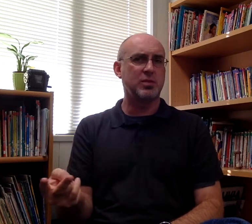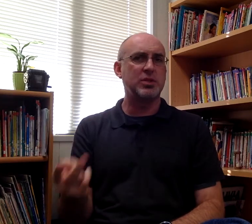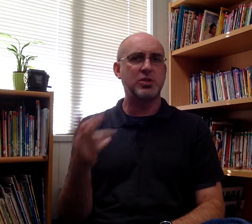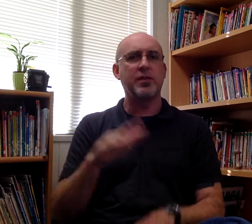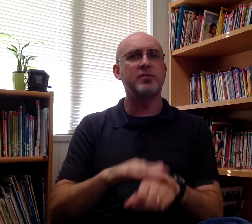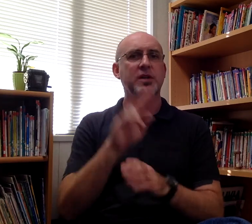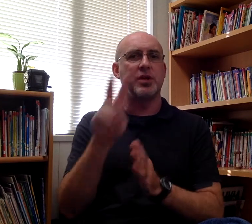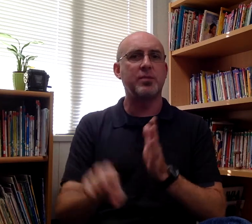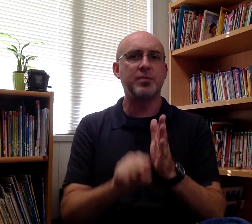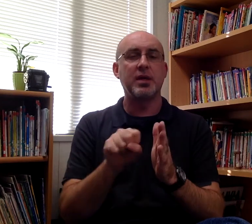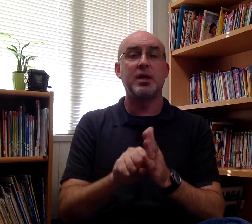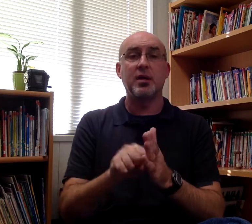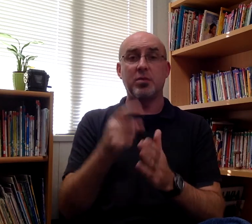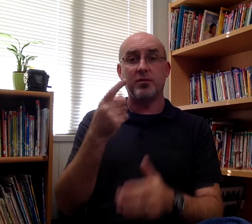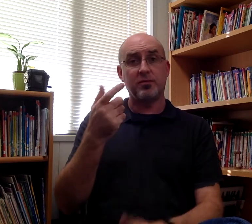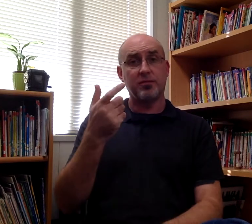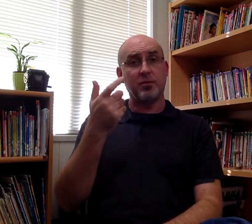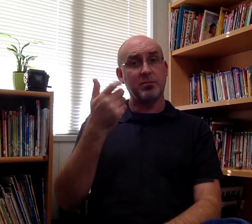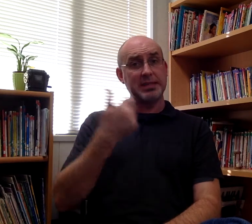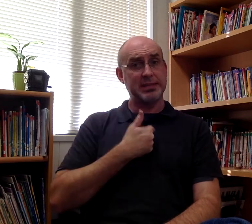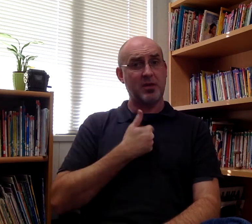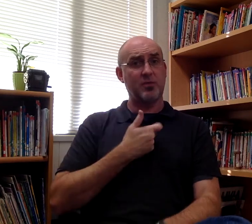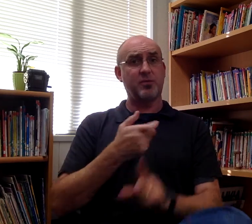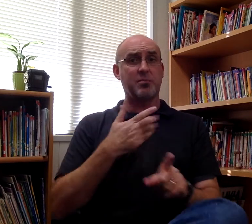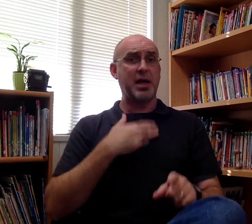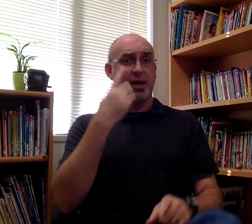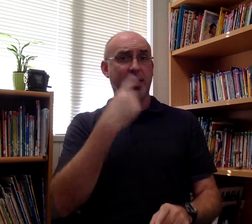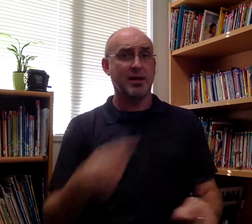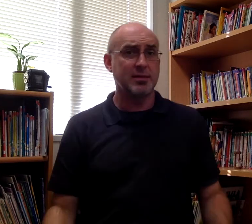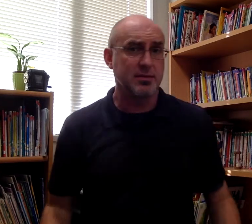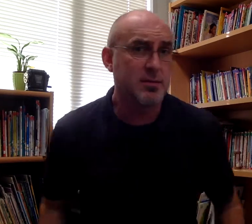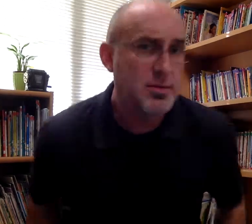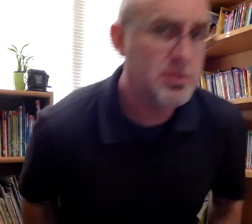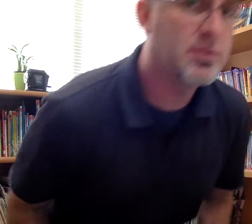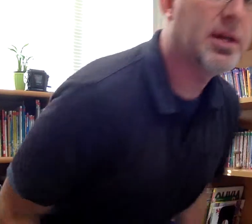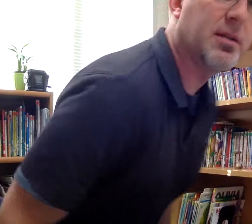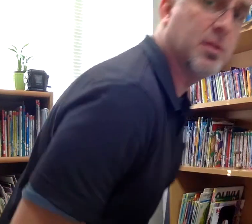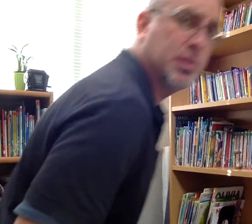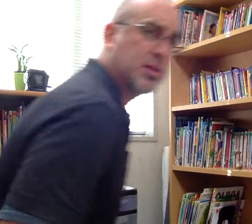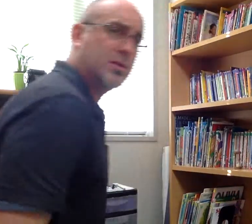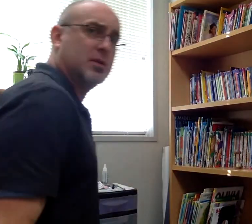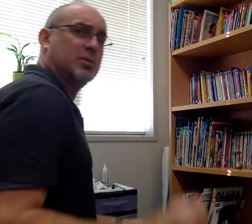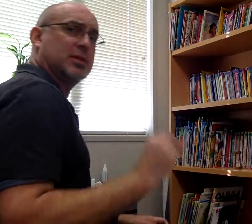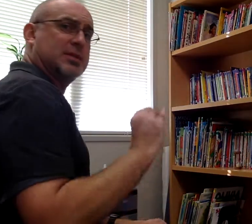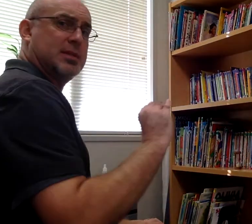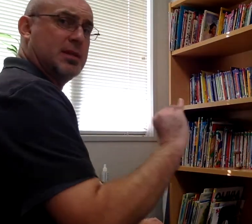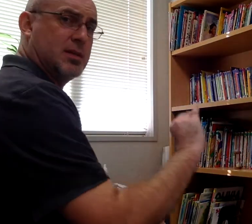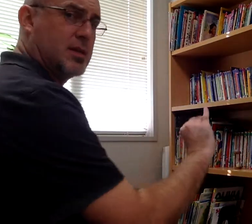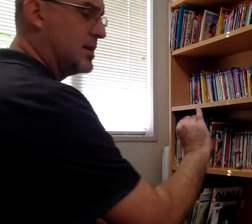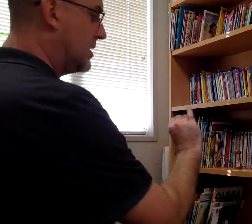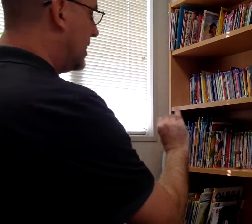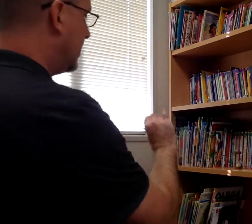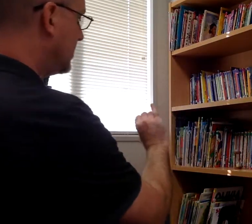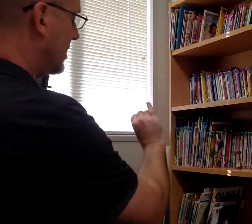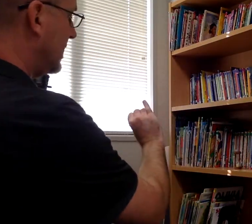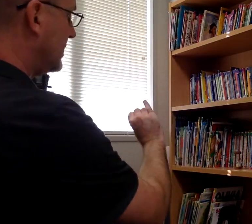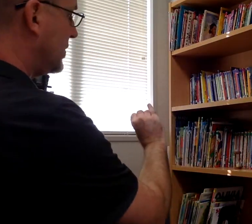switched on the video. But for myself, from my eyes, and let me turn around a little bit here, and you can see I'm drawing a J